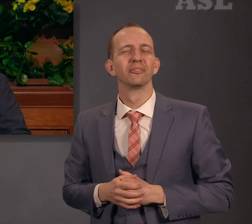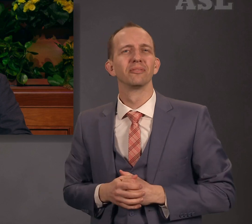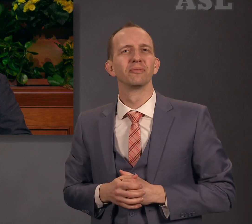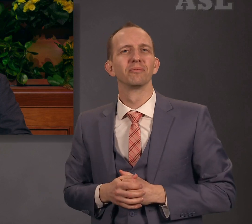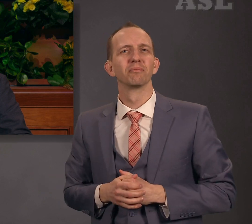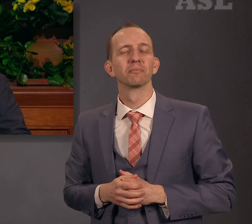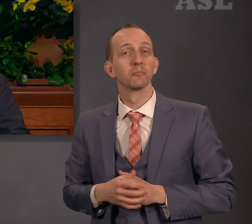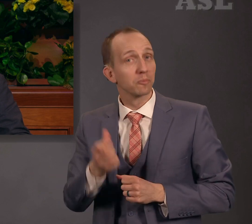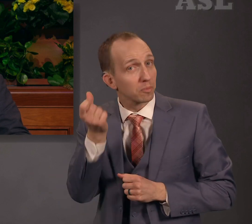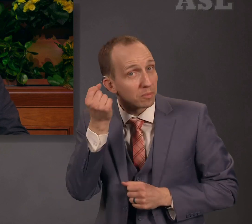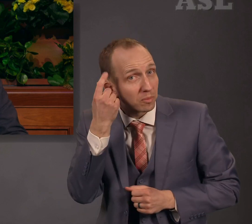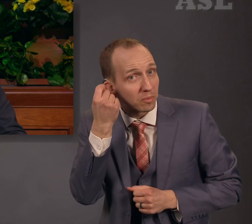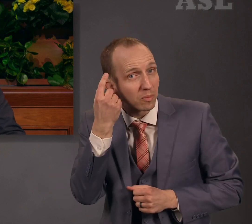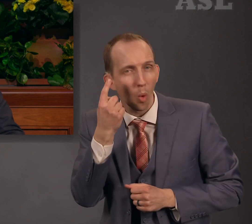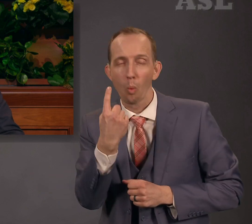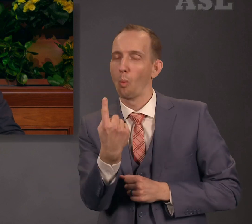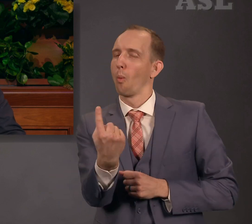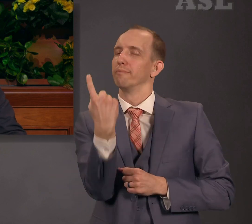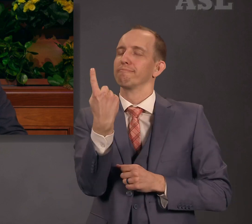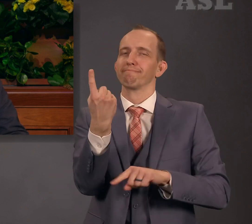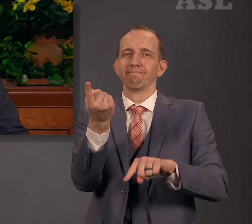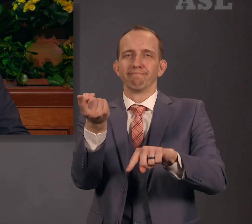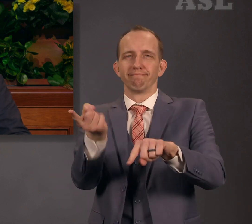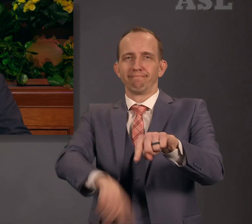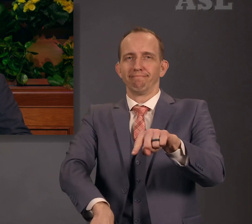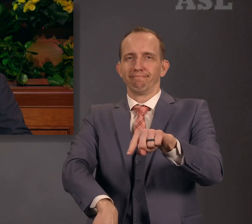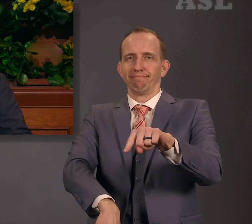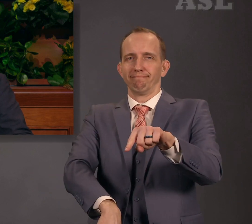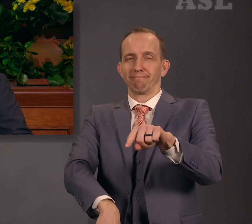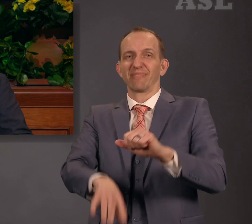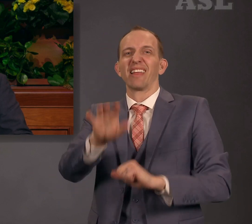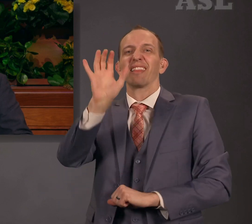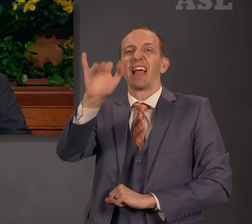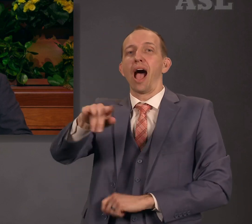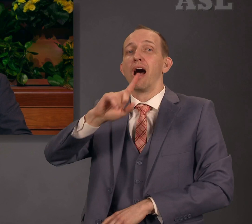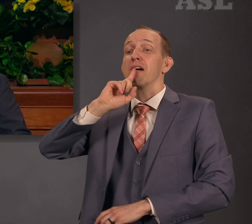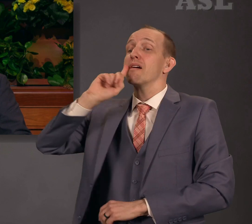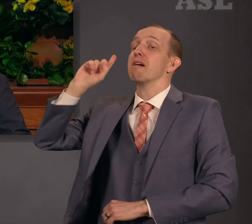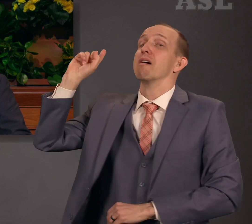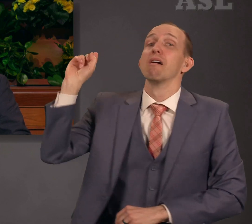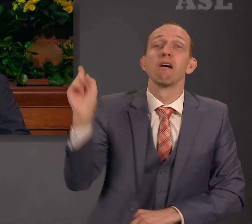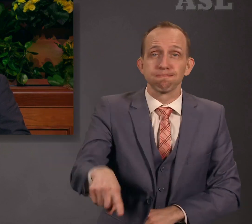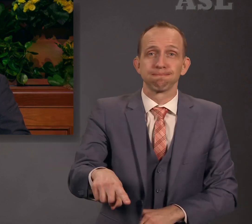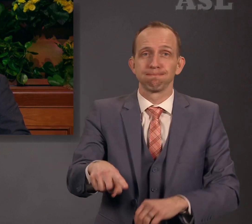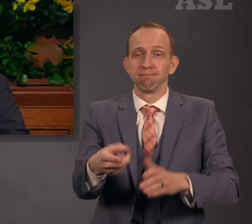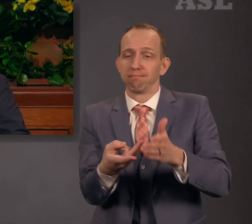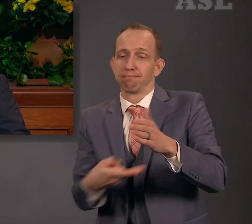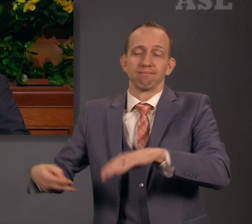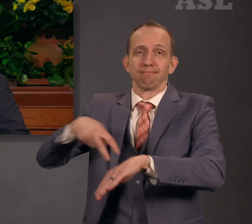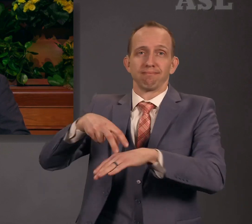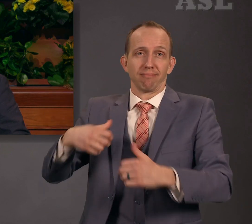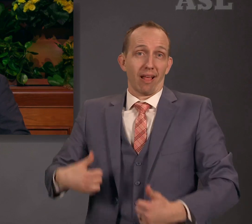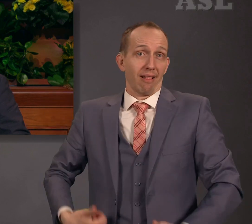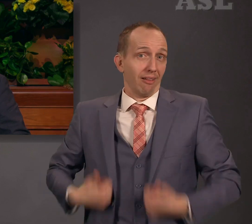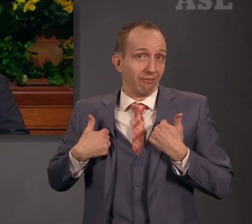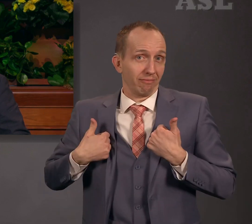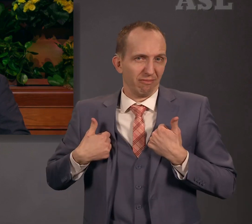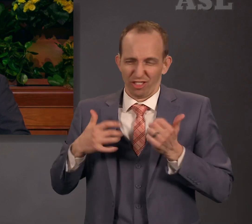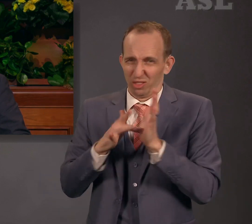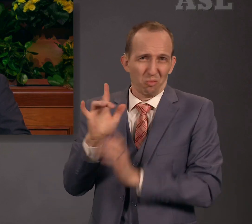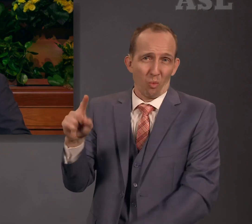However, it was only the Christ who had the power and authority to raise Lazarus from the